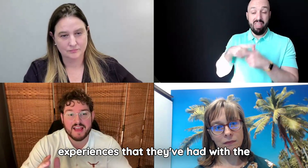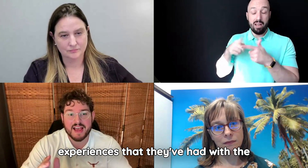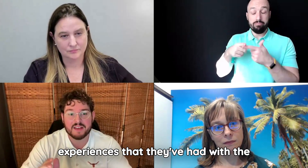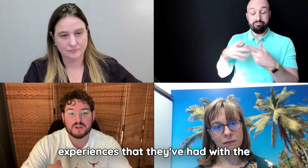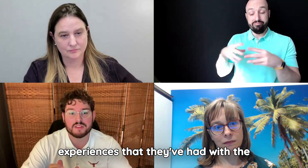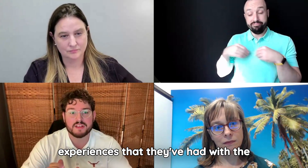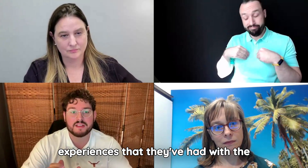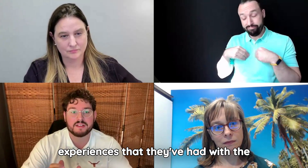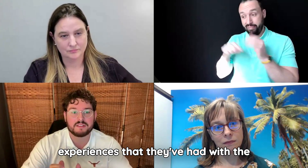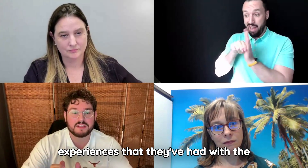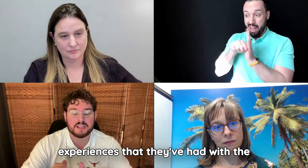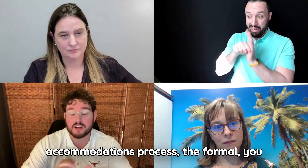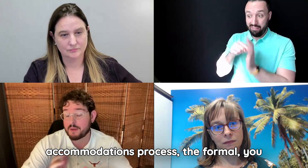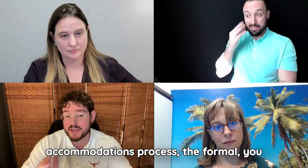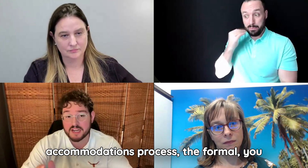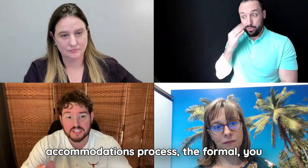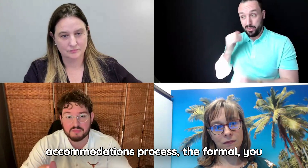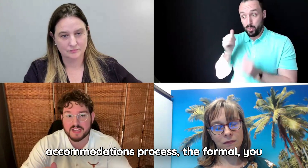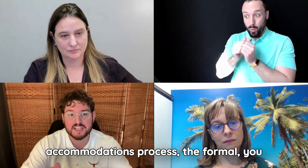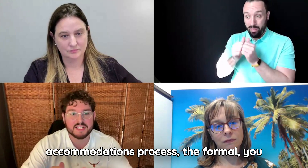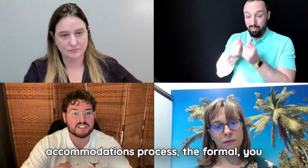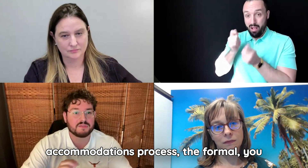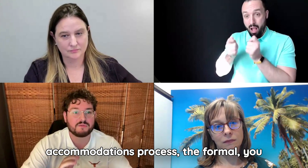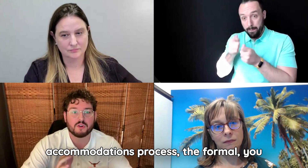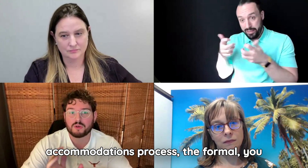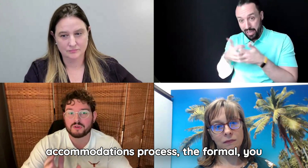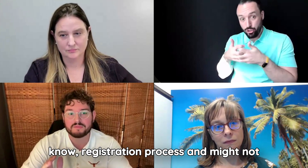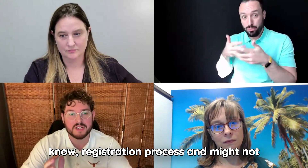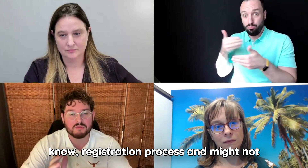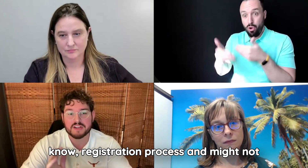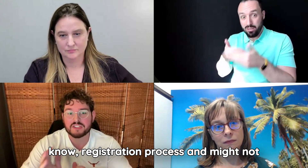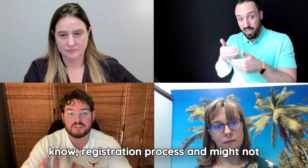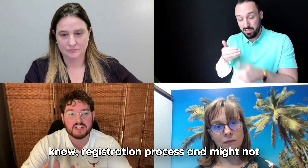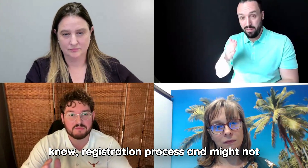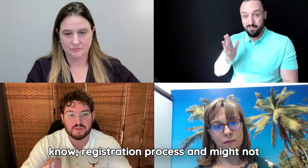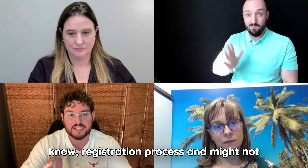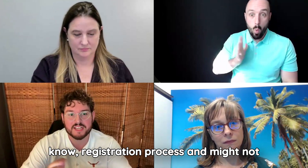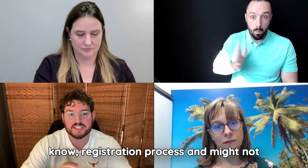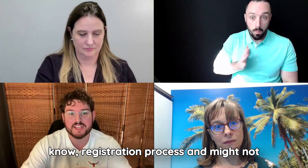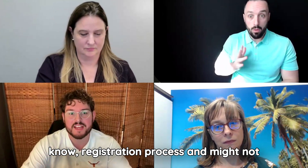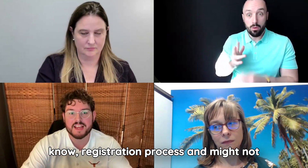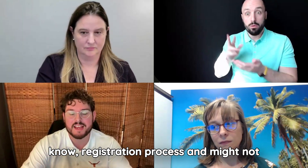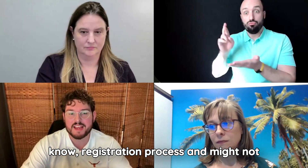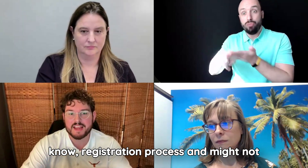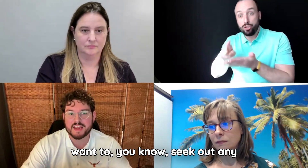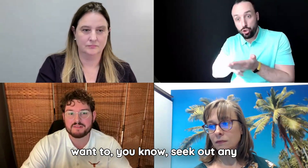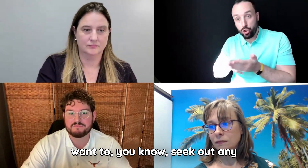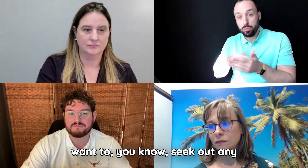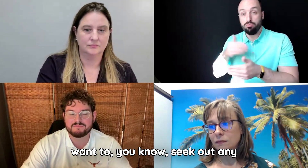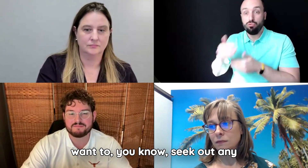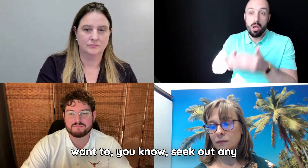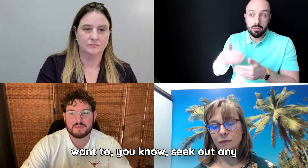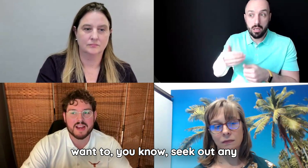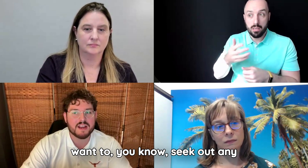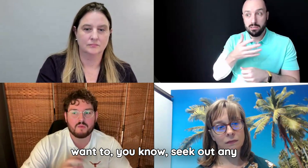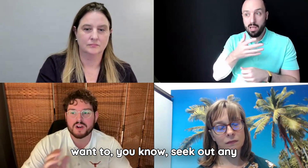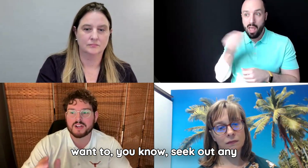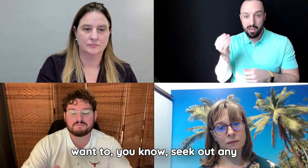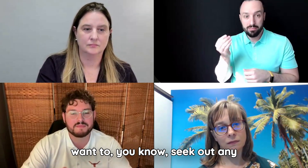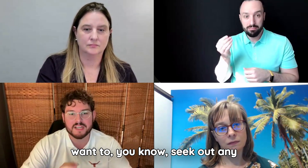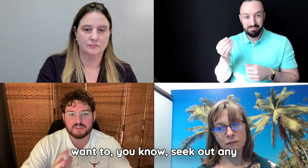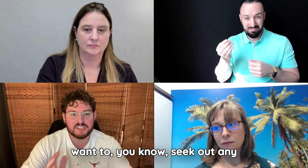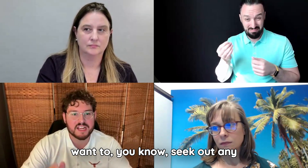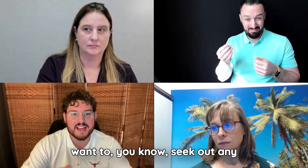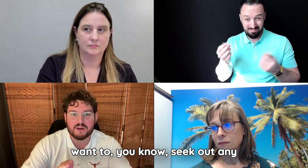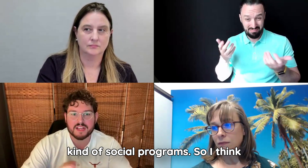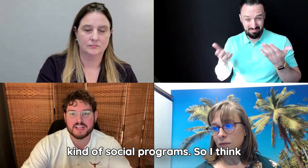experiences that they've had with the accommodations process, the formal, you know, registration process, and might not want